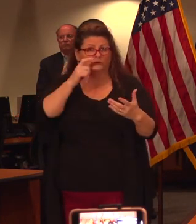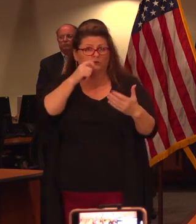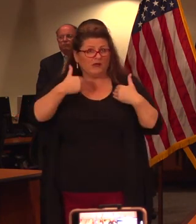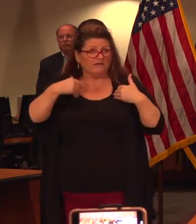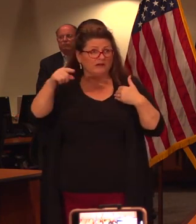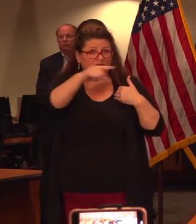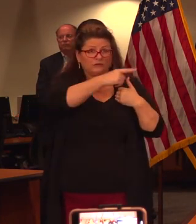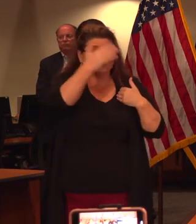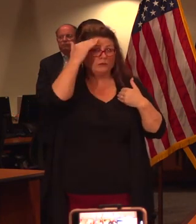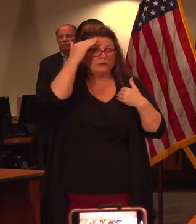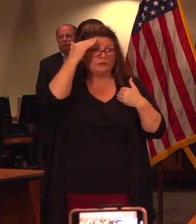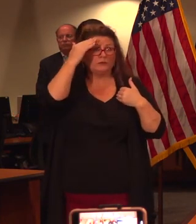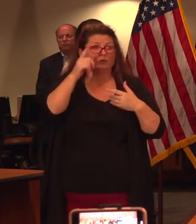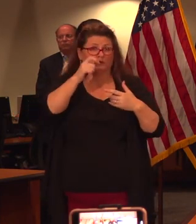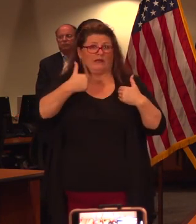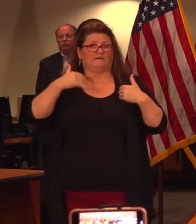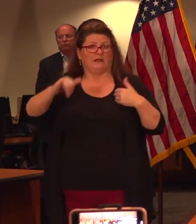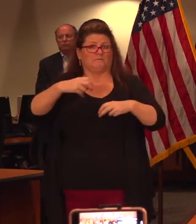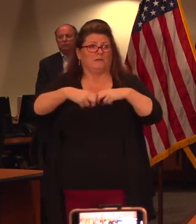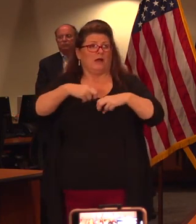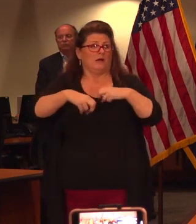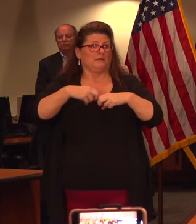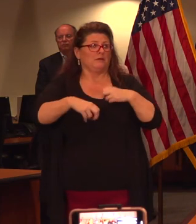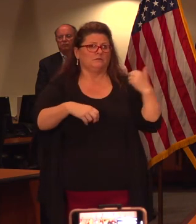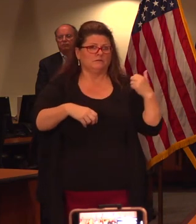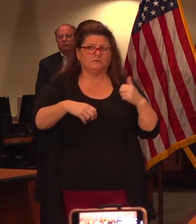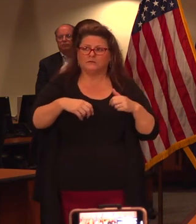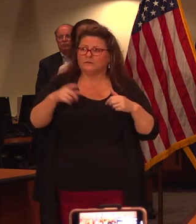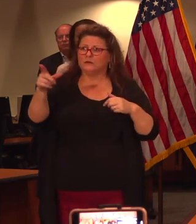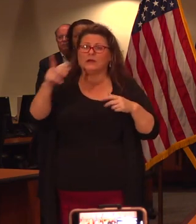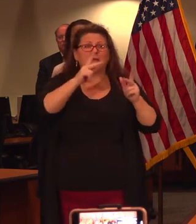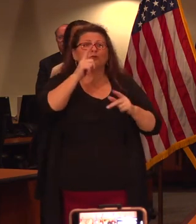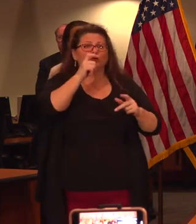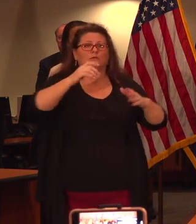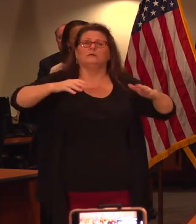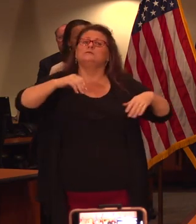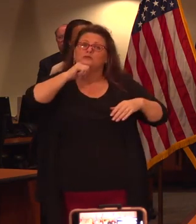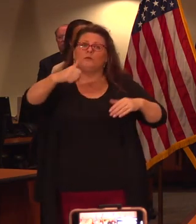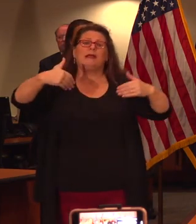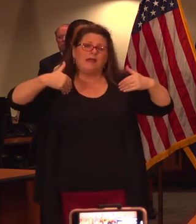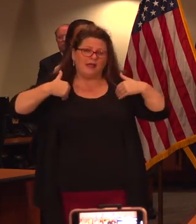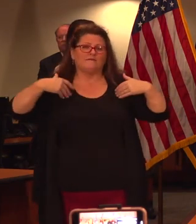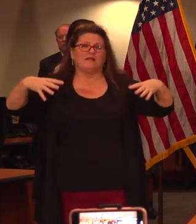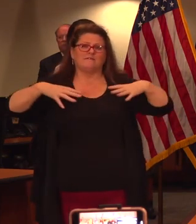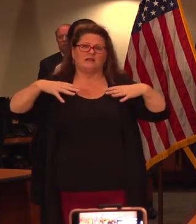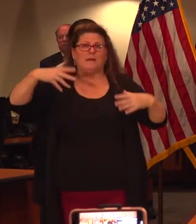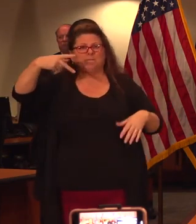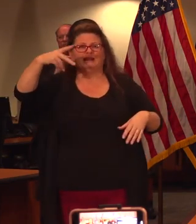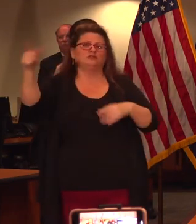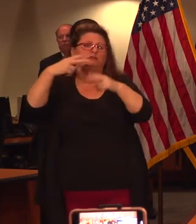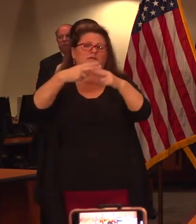Or what are you urging people who are in that situation to do? In what situation? People who don't have PTO, who are government employees. What's